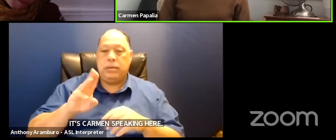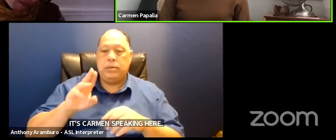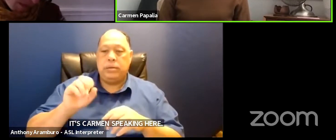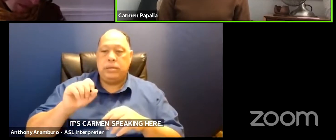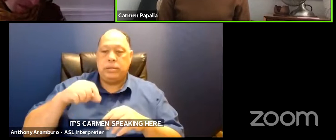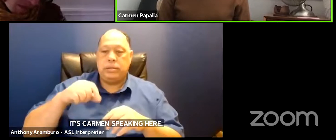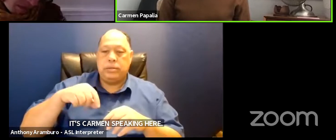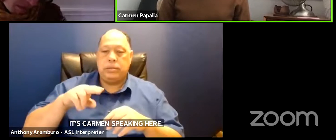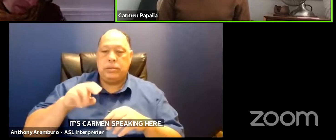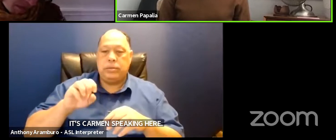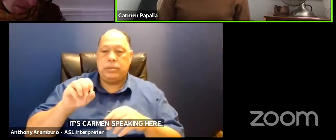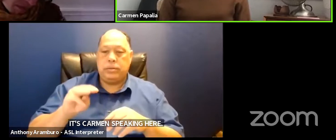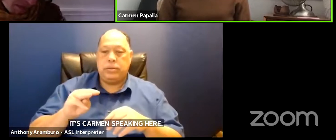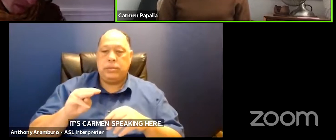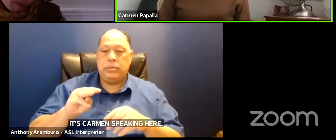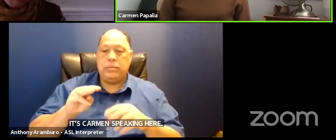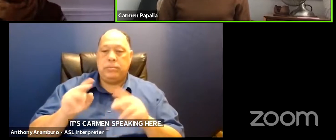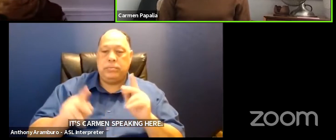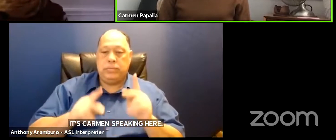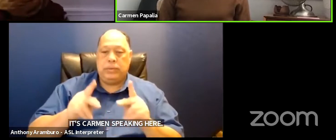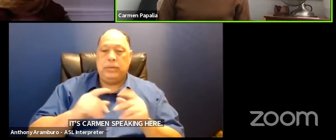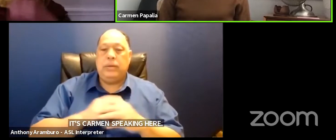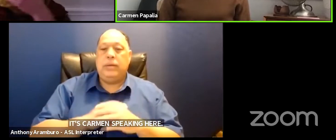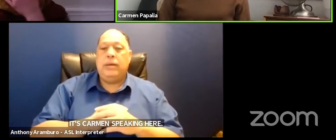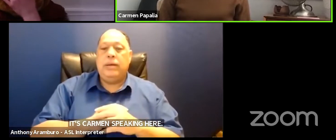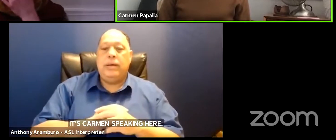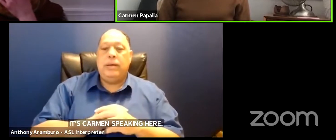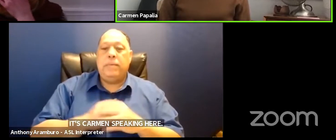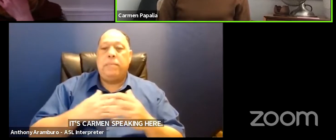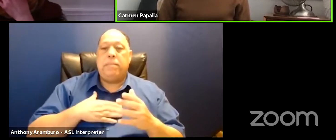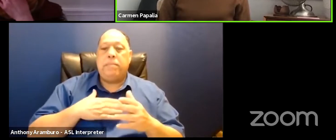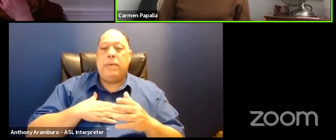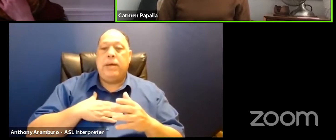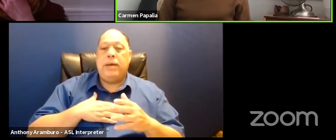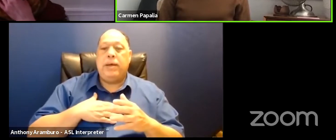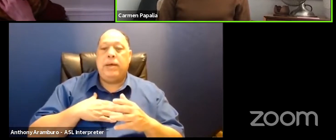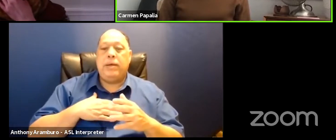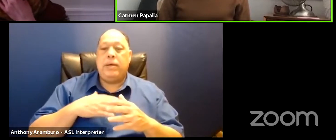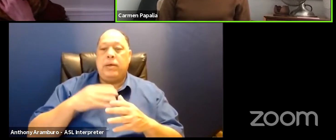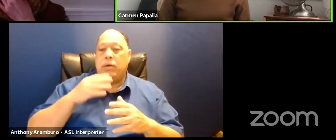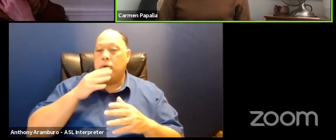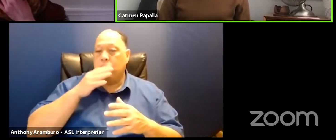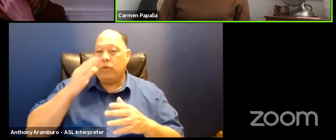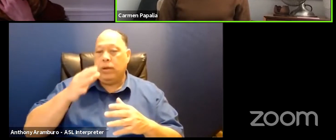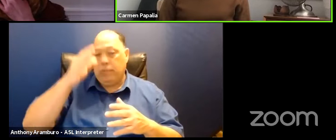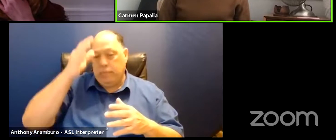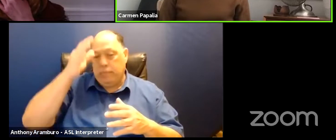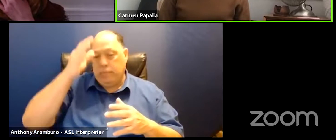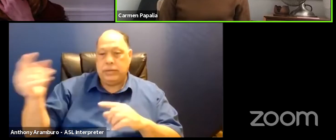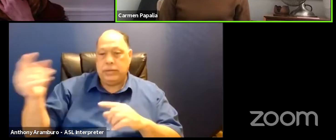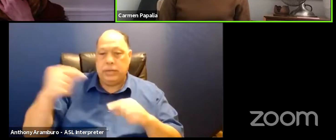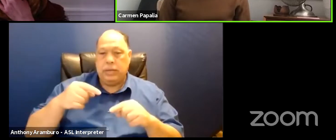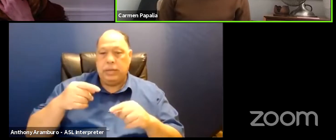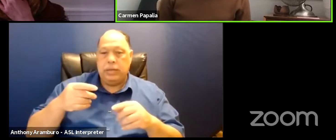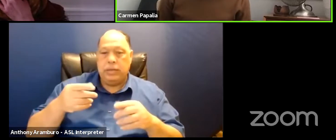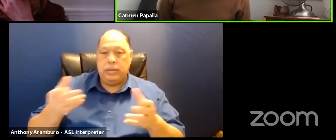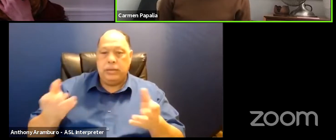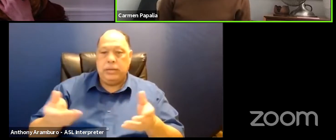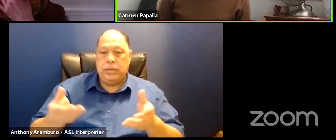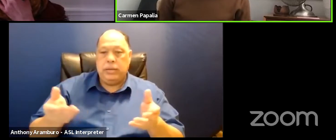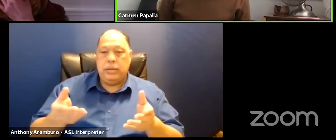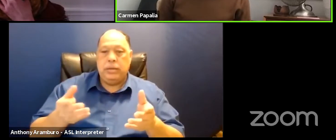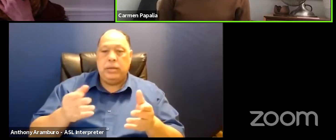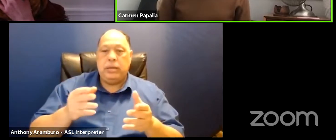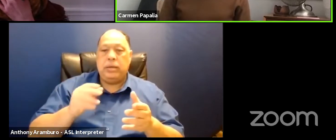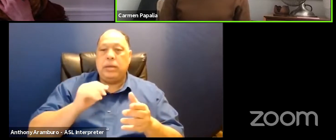Squamish, and Tsleil-Waututh people. My grandparents emigrated here, and I'm an uninvited guest